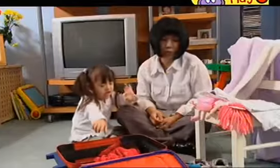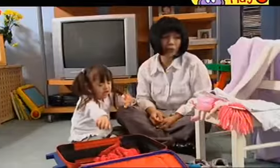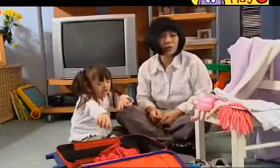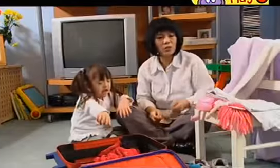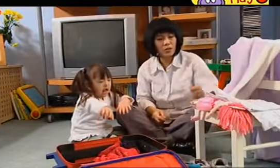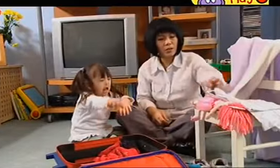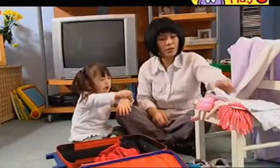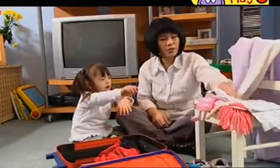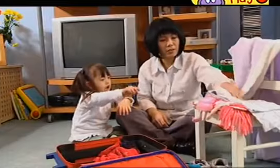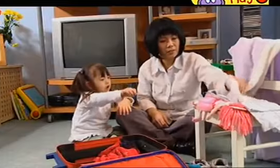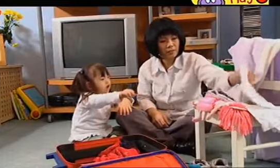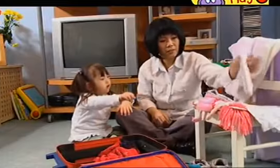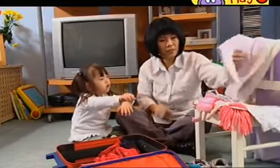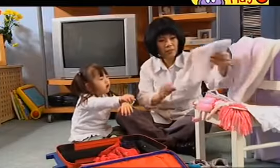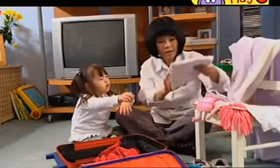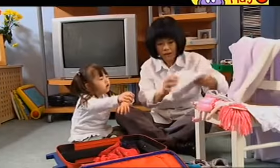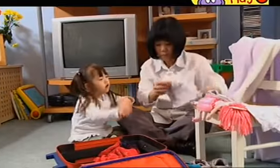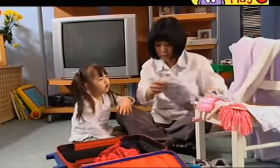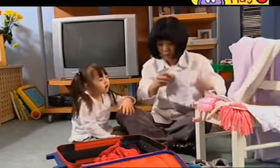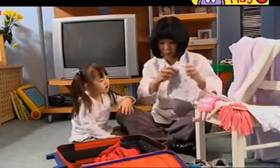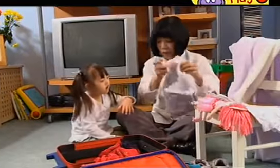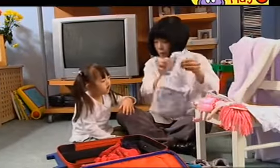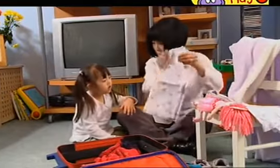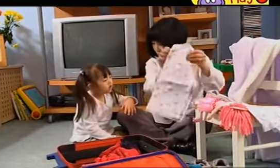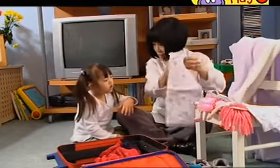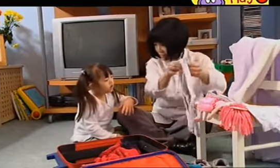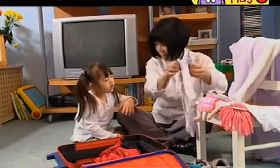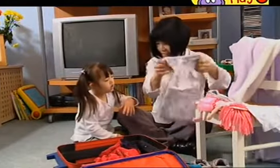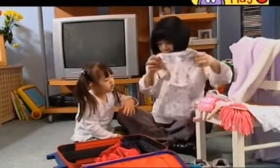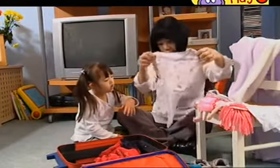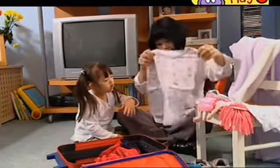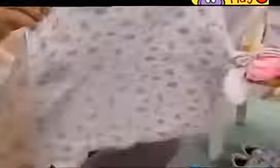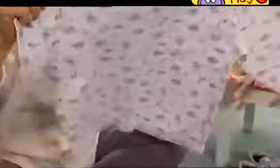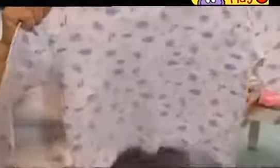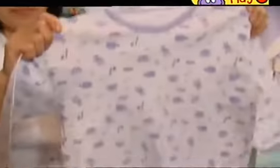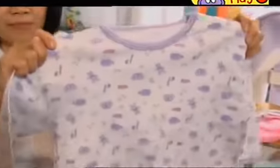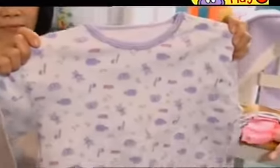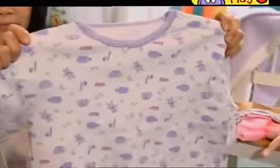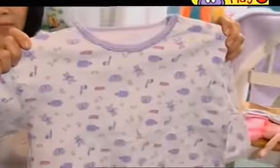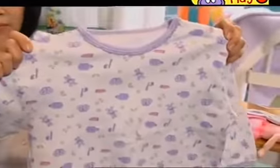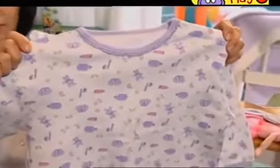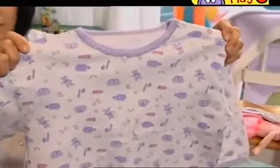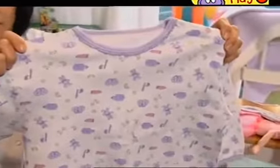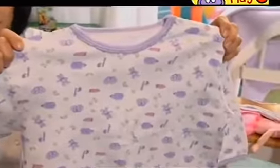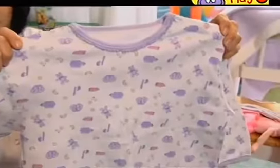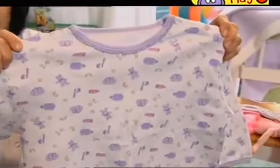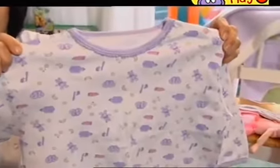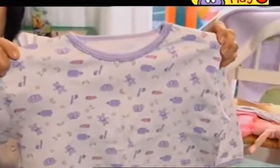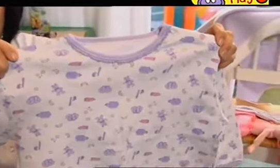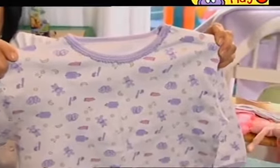Good girl. Now she will need something to sleep in. So she needs to pack her pajamas.